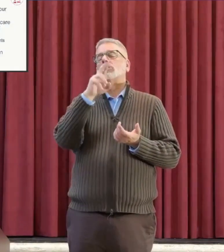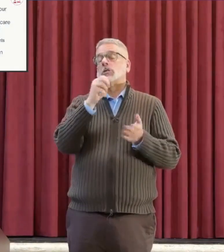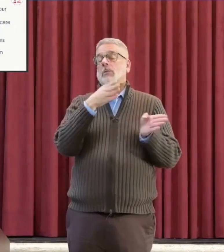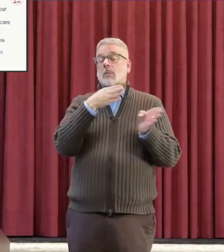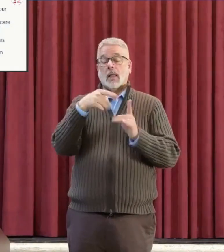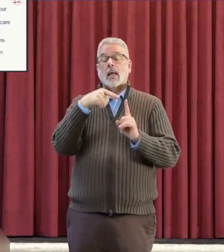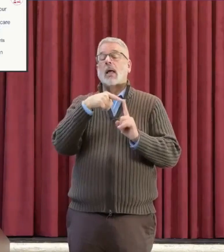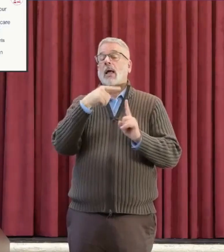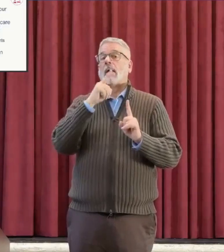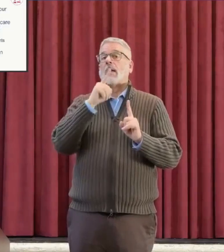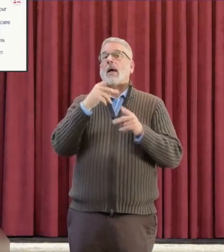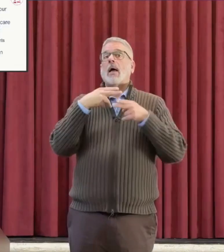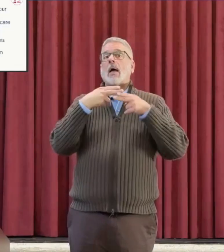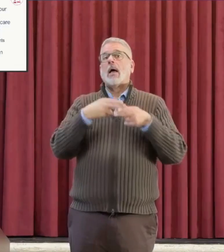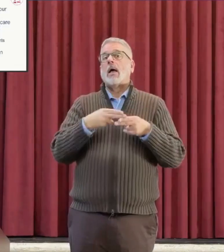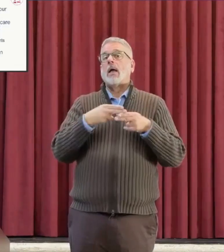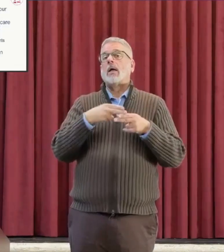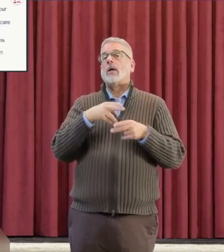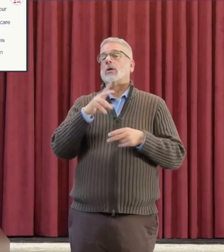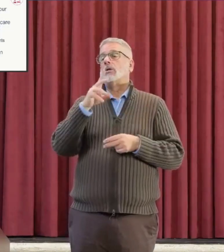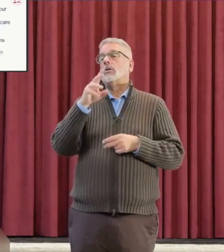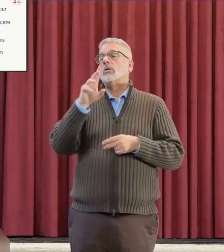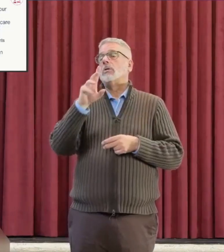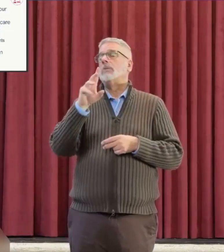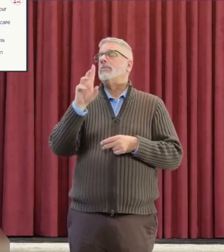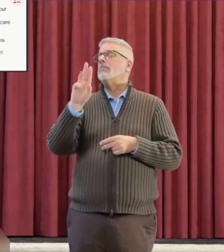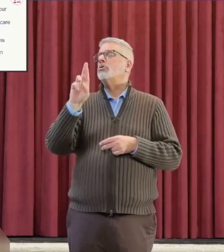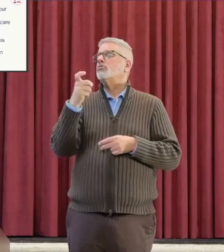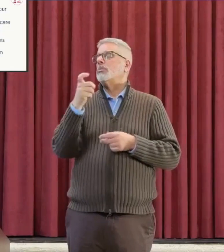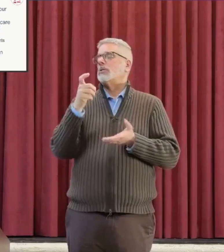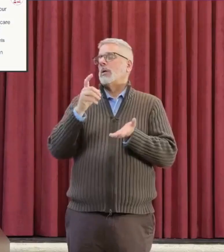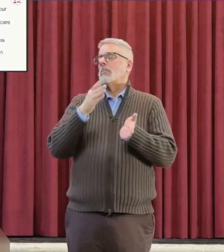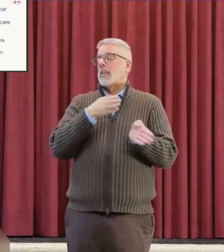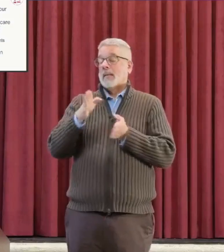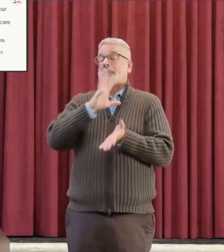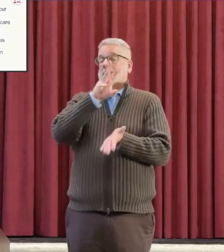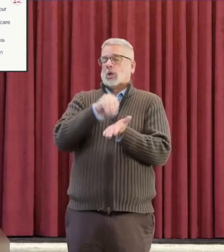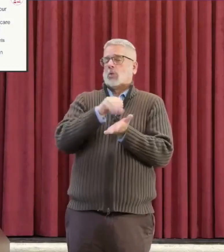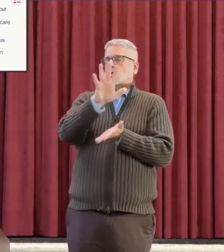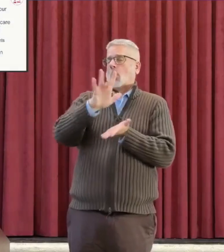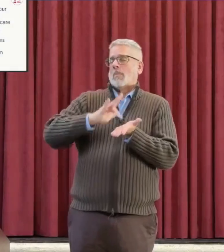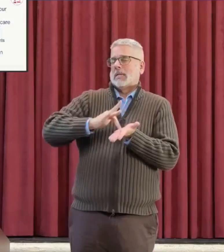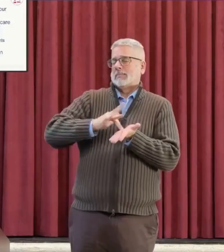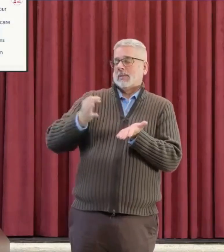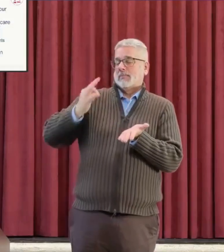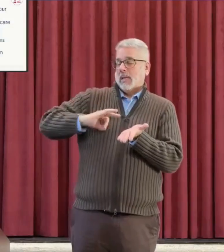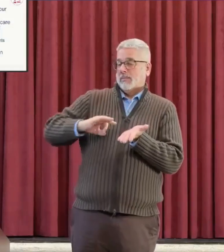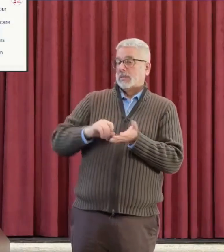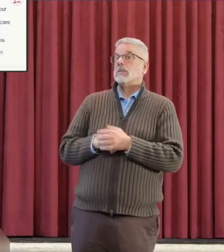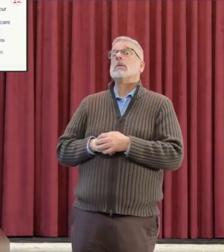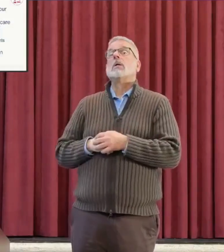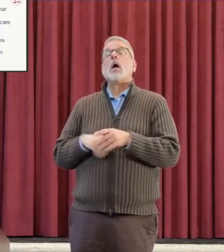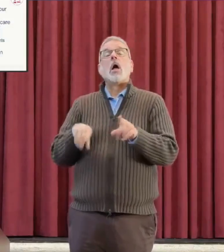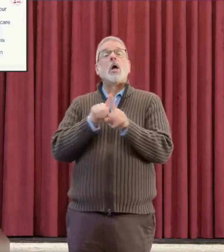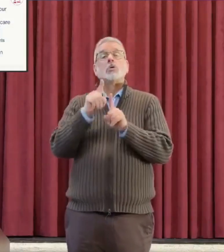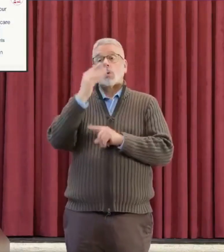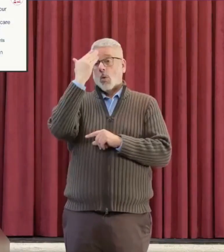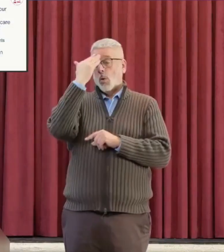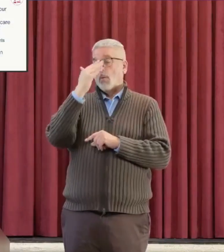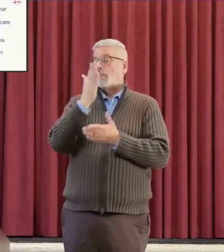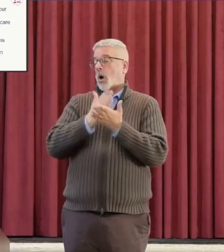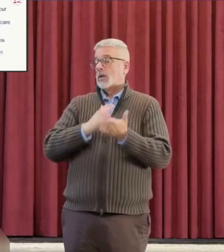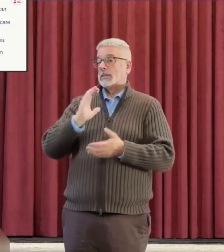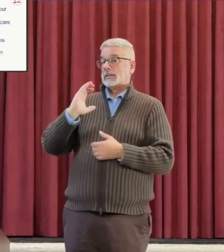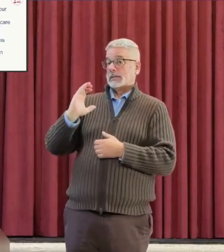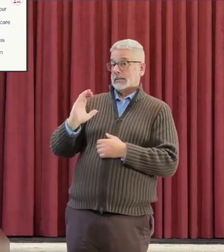Advantage is actually called Medicare Advantage drug plan because it includes your drug benefits. And it's also known as Medicare